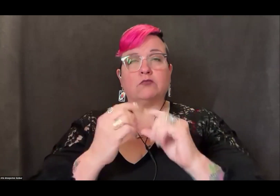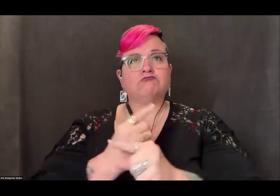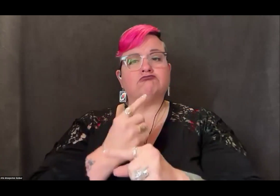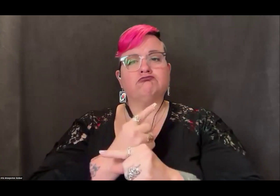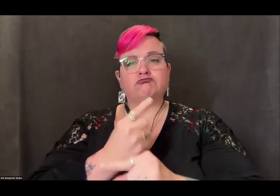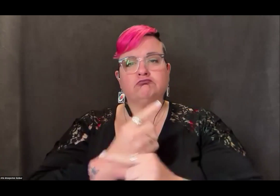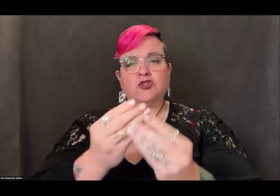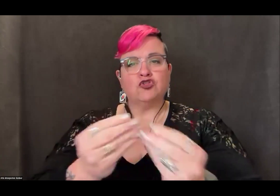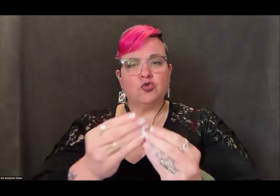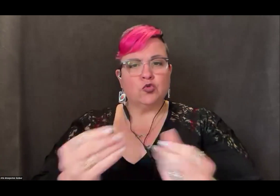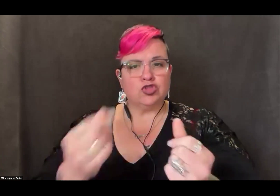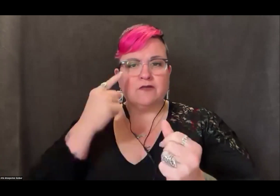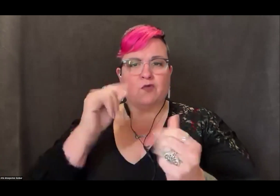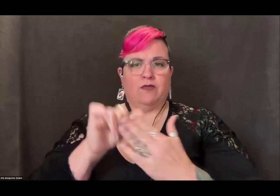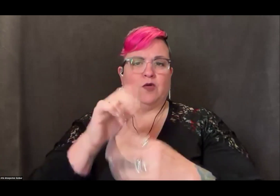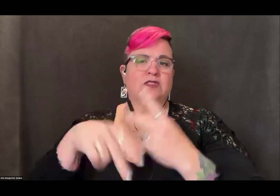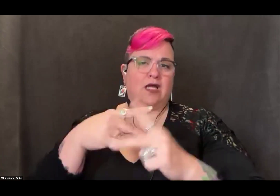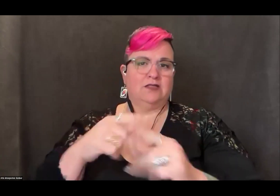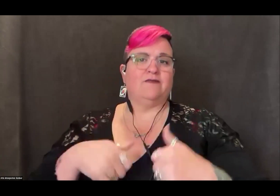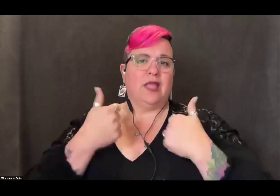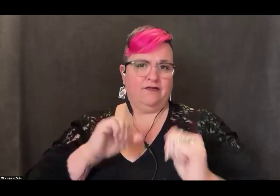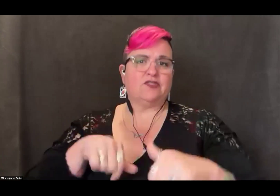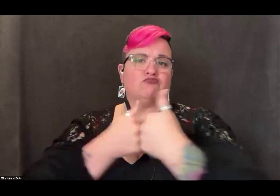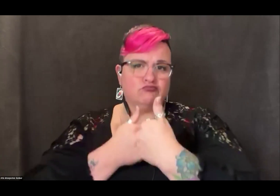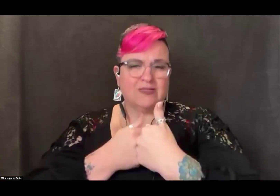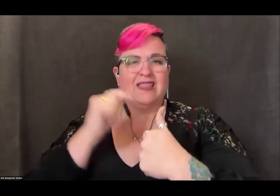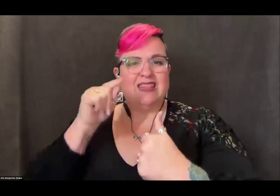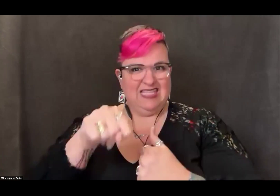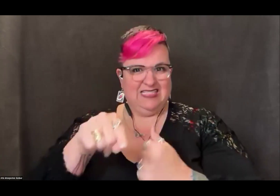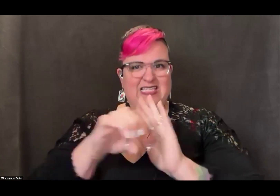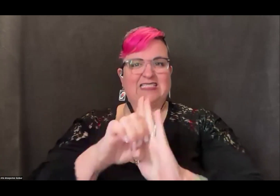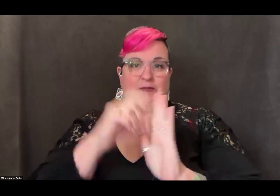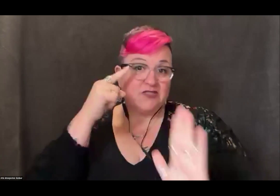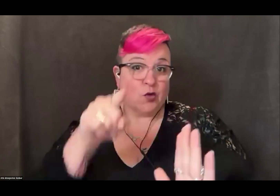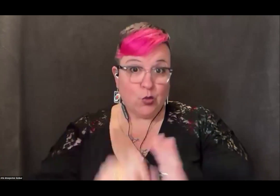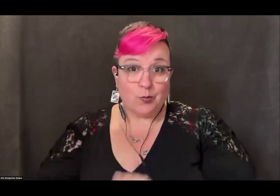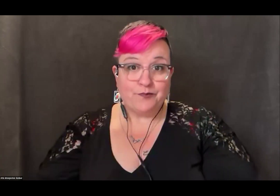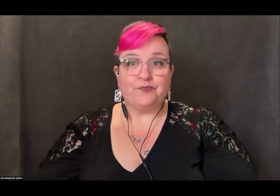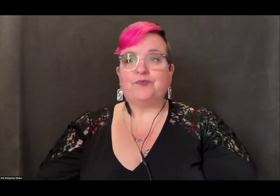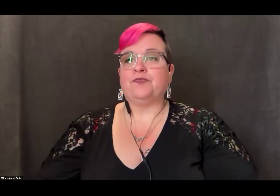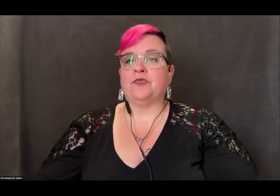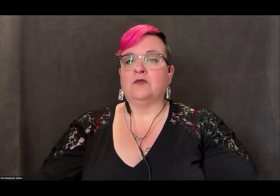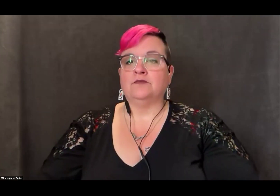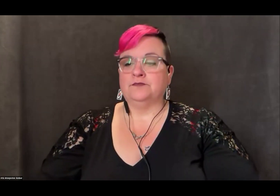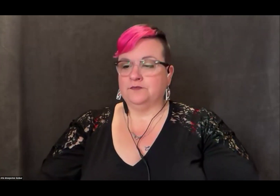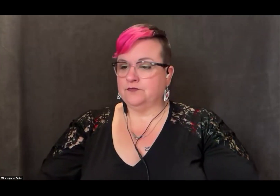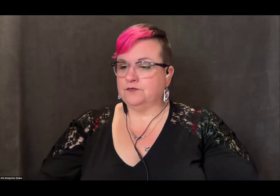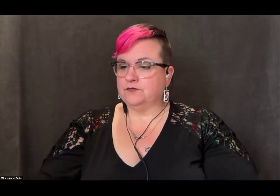practical solutions to some of life's dilemmas. This is for you and me.